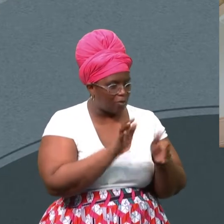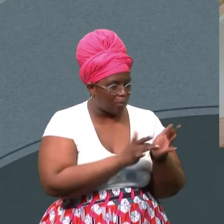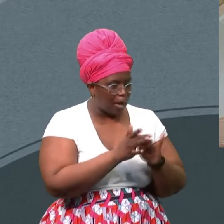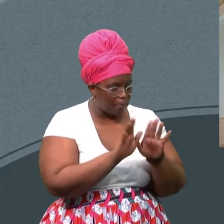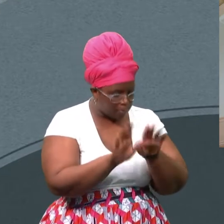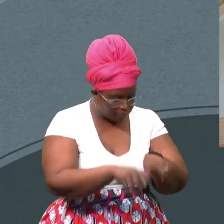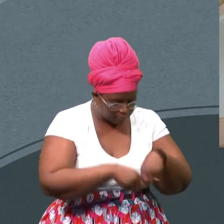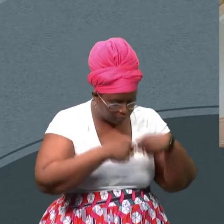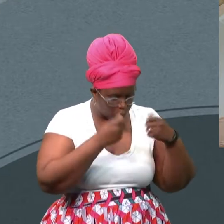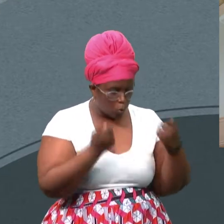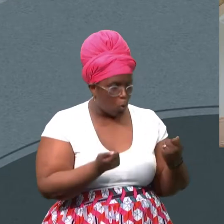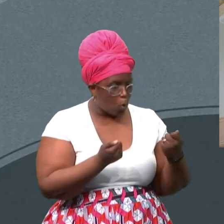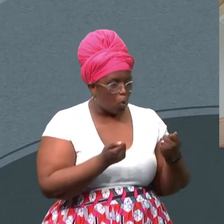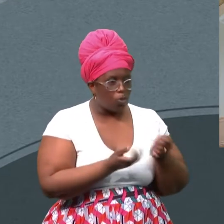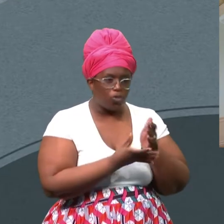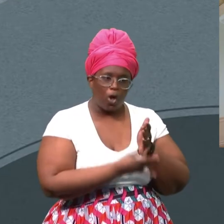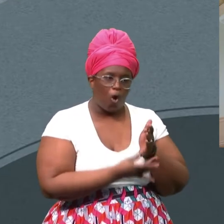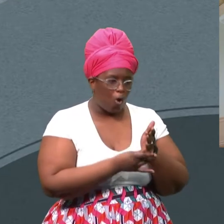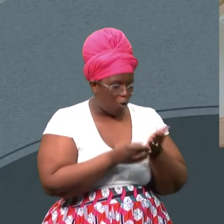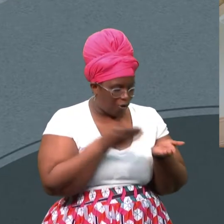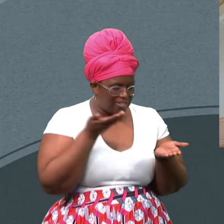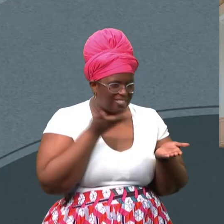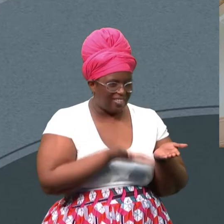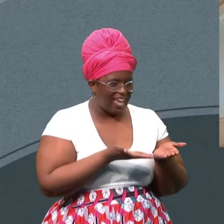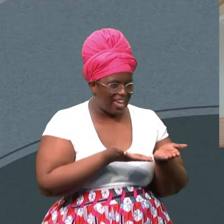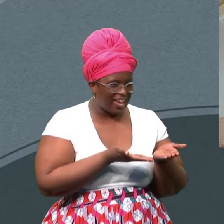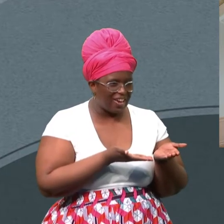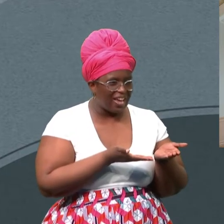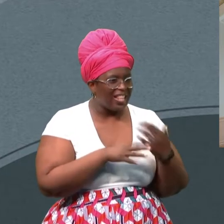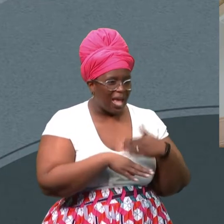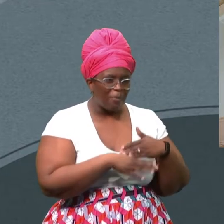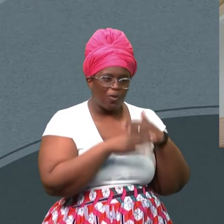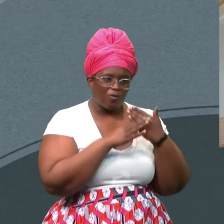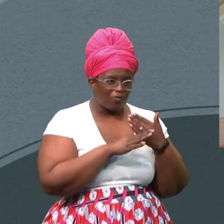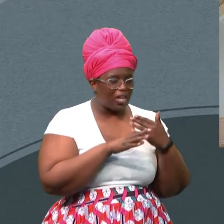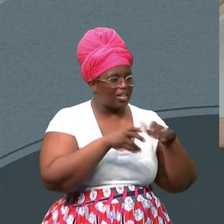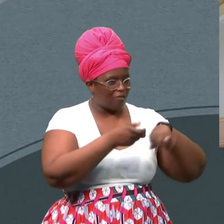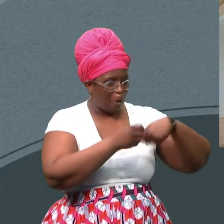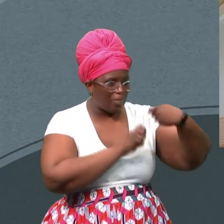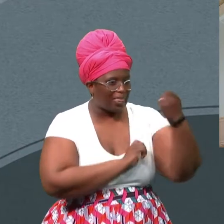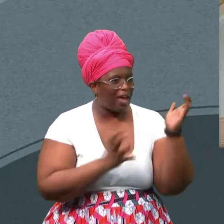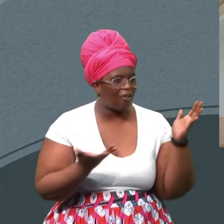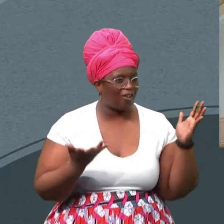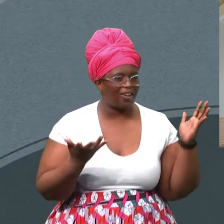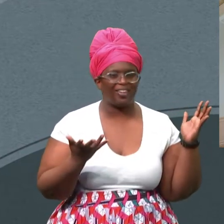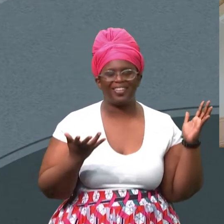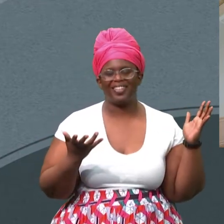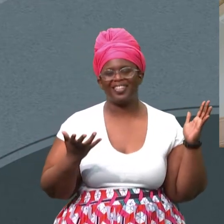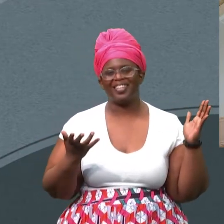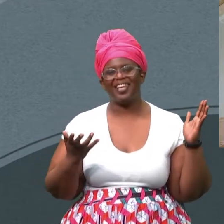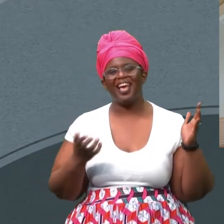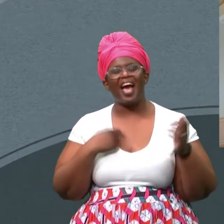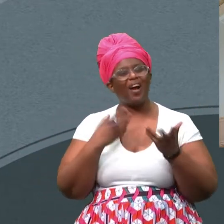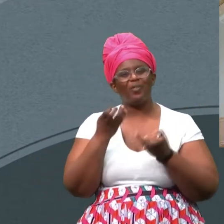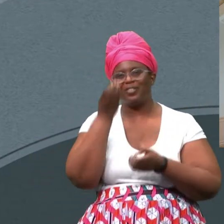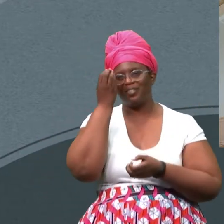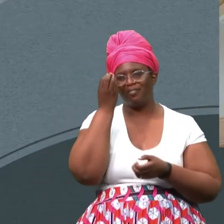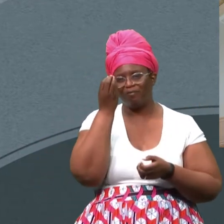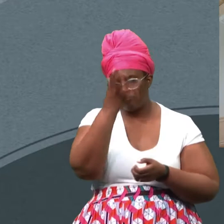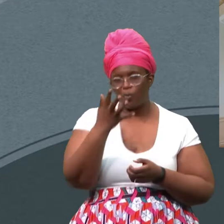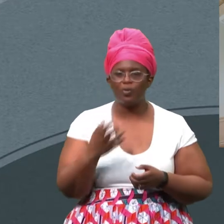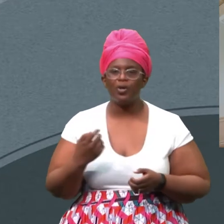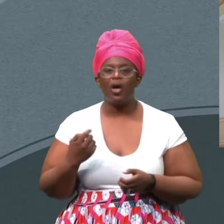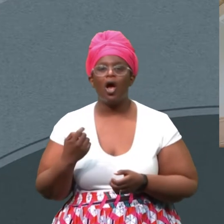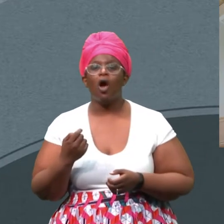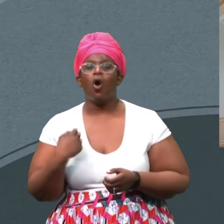the oil in the palm of your hand keeps that leather from cracking. Who am I talking to? And at some point, I've got to recognize I